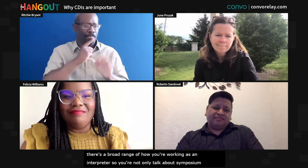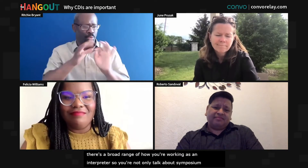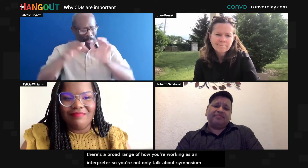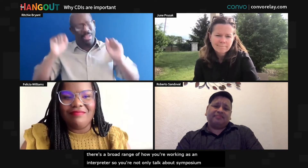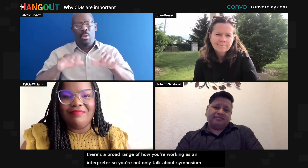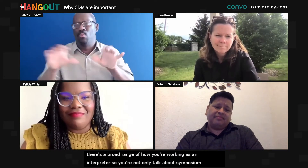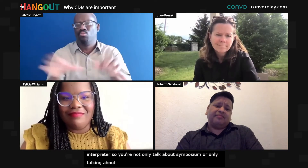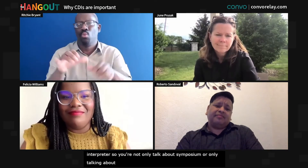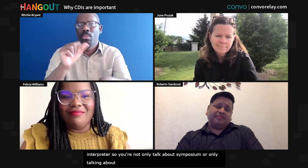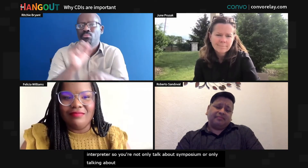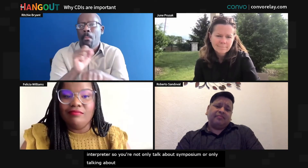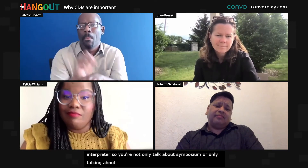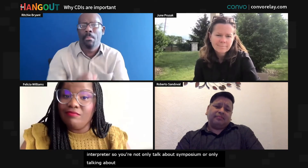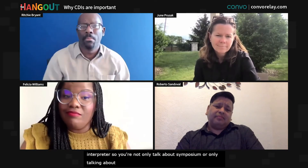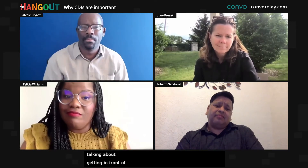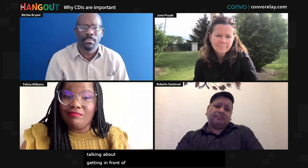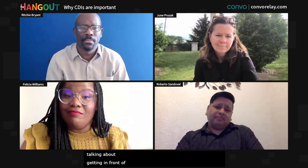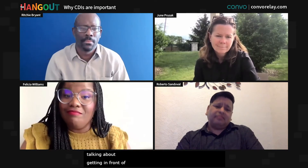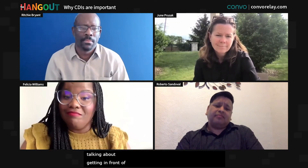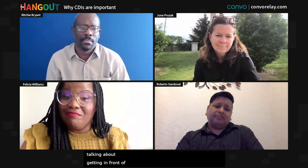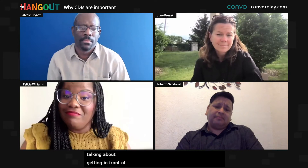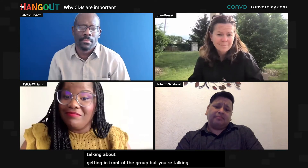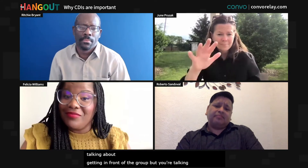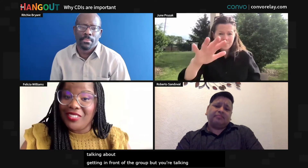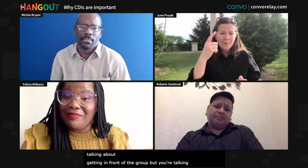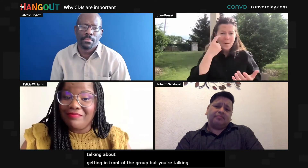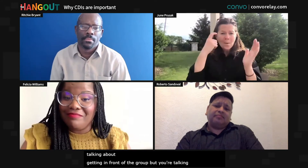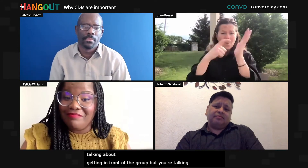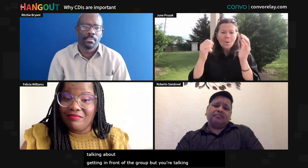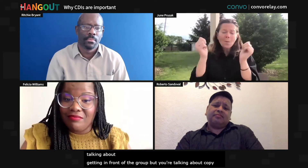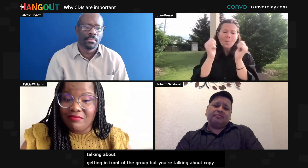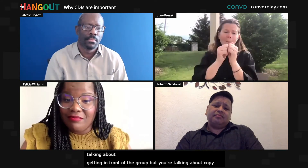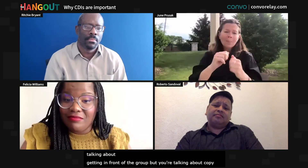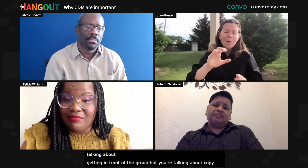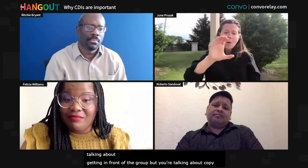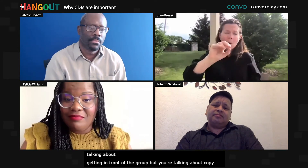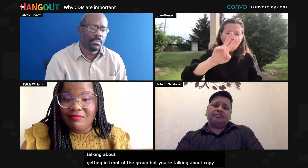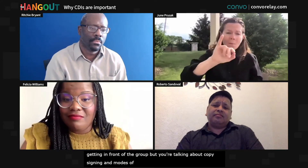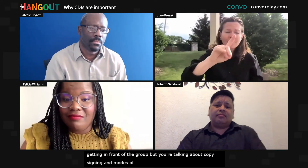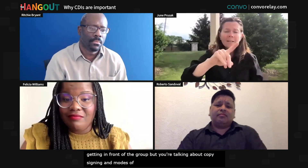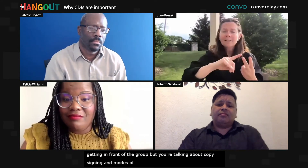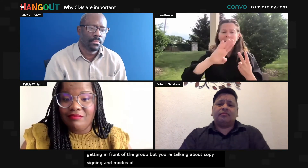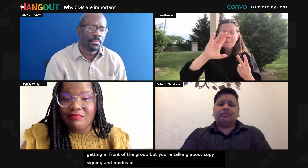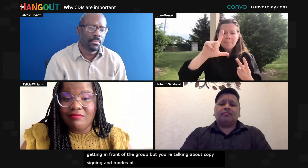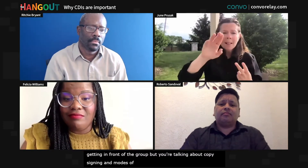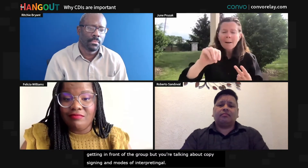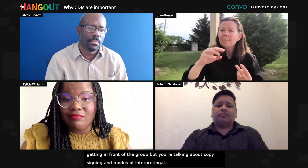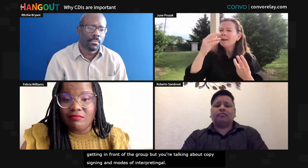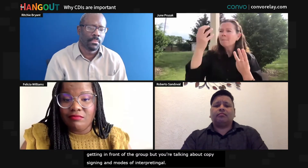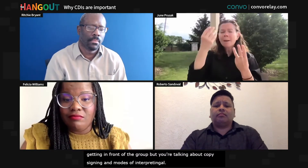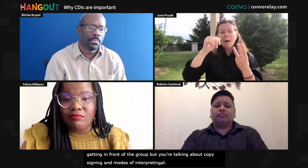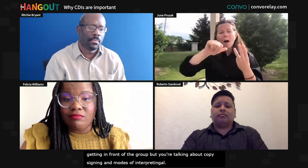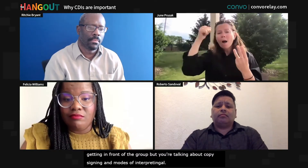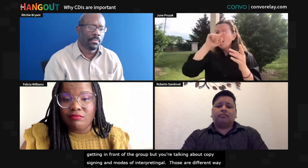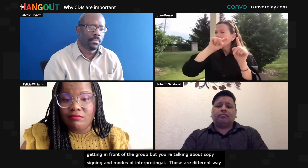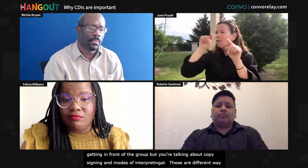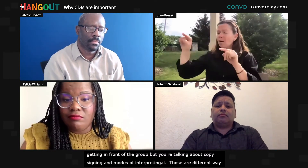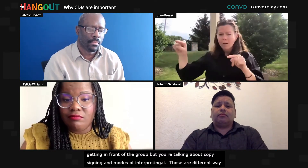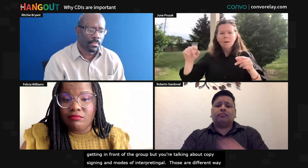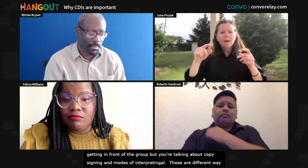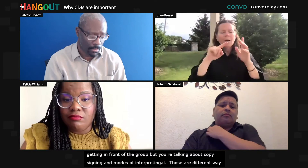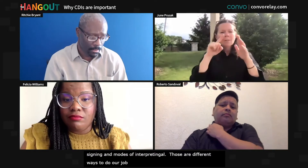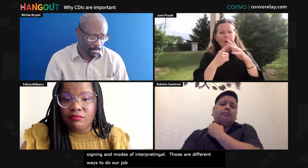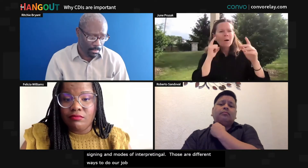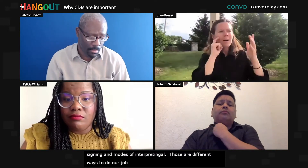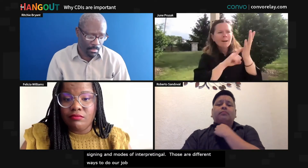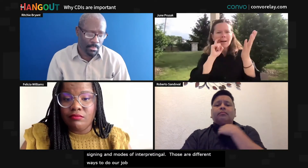about copy signing, you're also talking about different styles and modes of interpreting. So certainly those are the different ways that we can do our job. I've noticed with